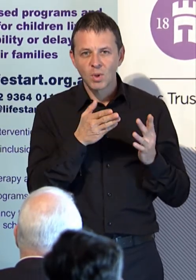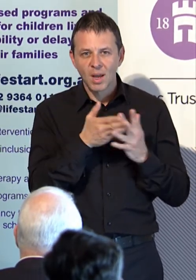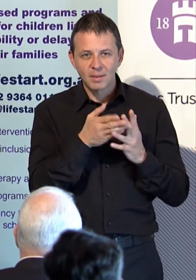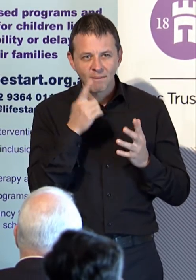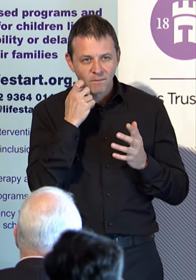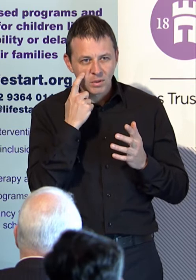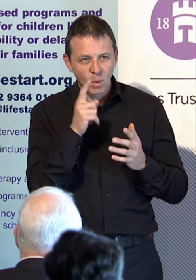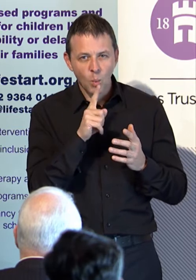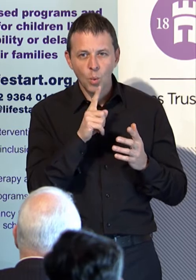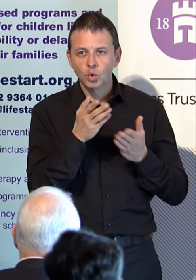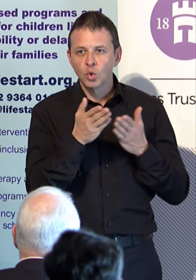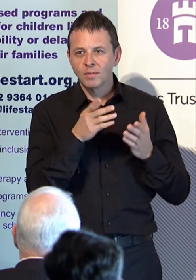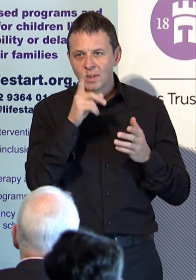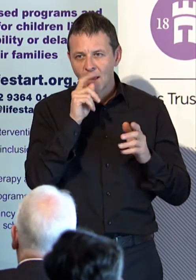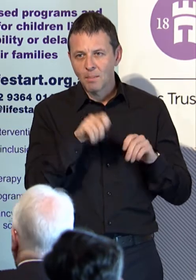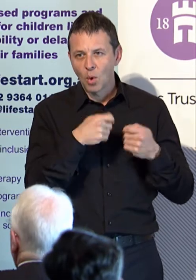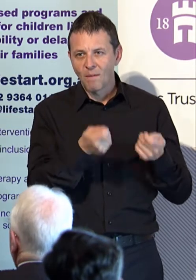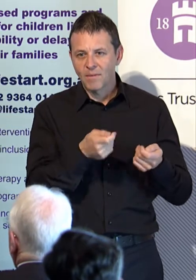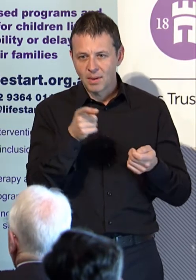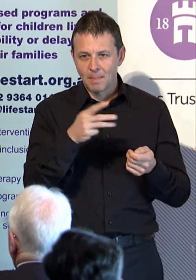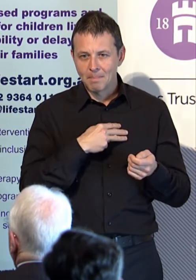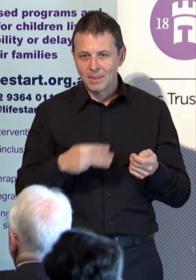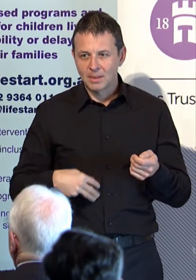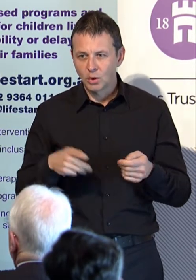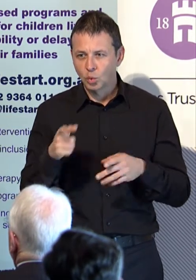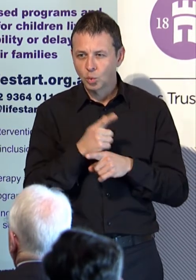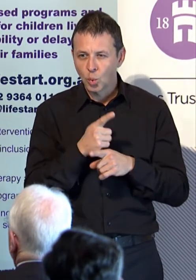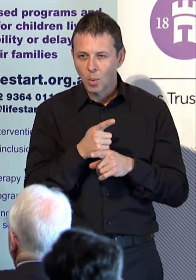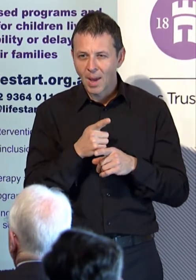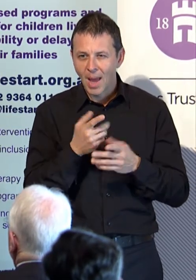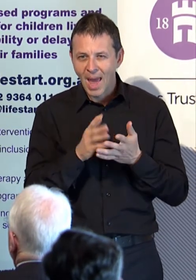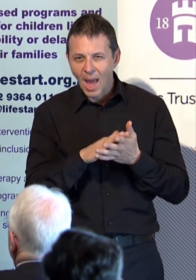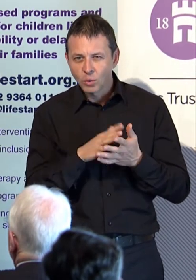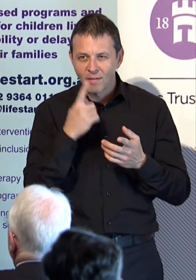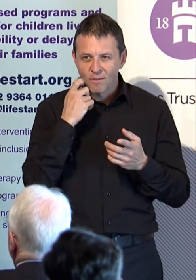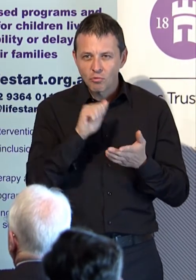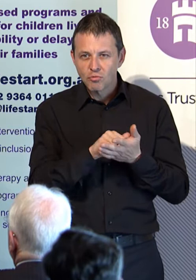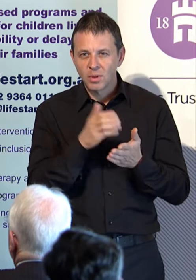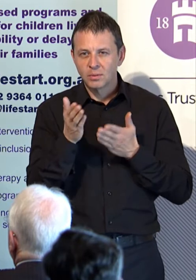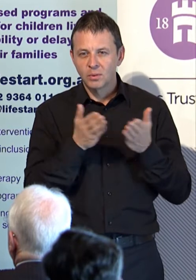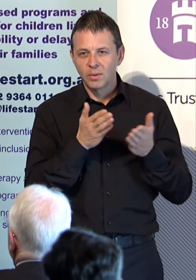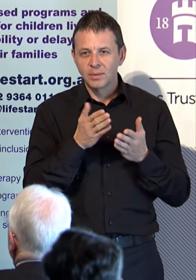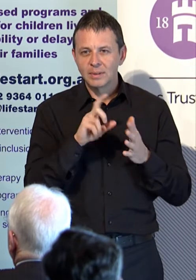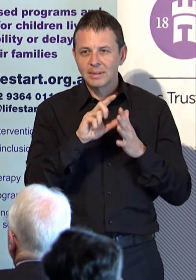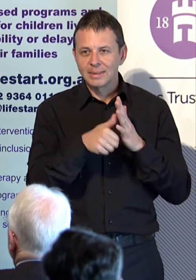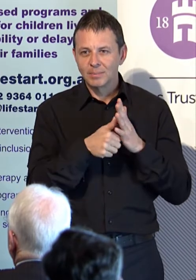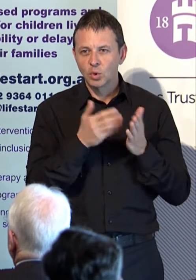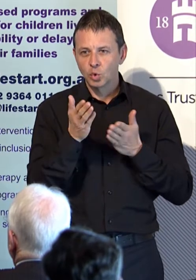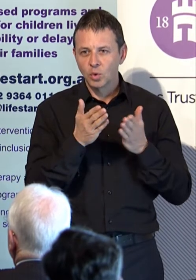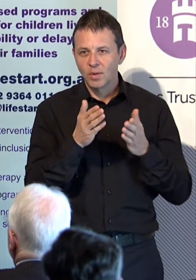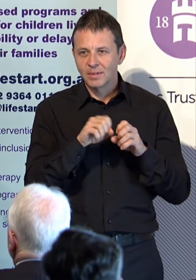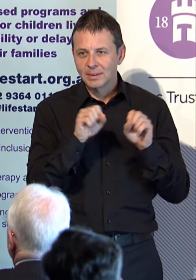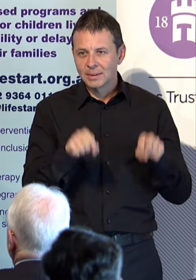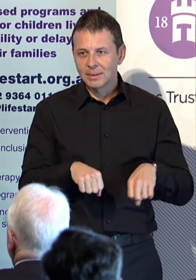what services could be offered. Minister, you talked about the difficulty of navigating the service system. The disability service system and the mainstream